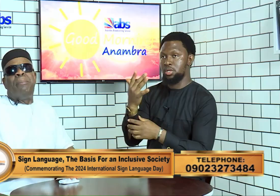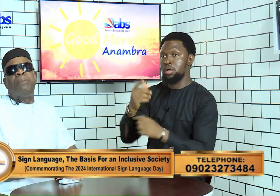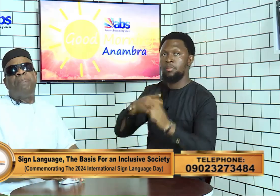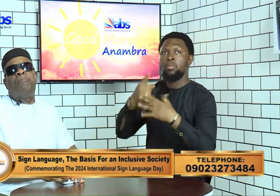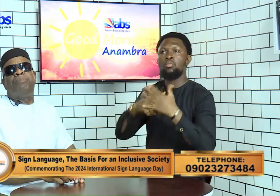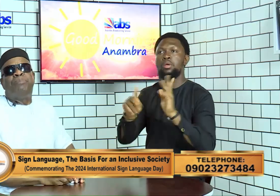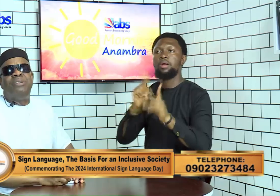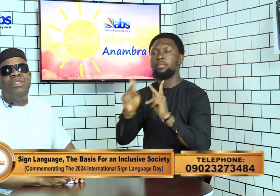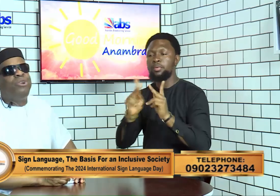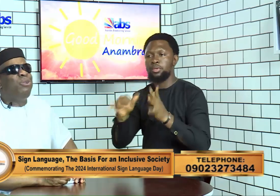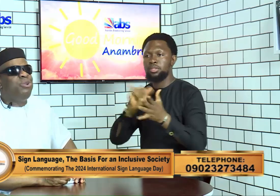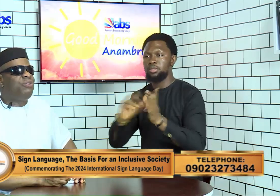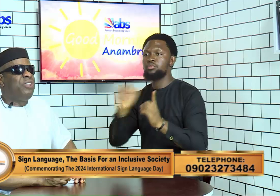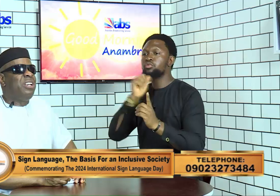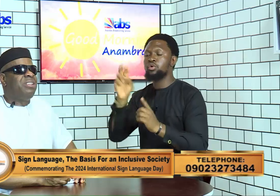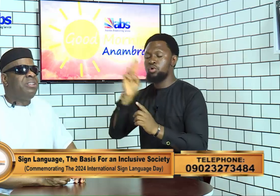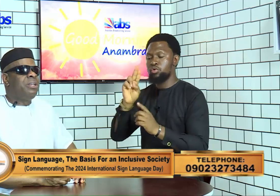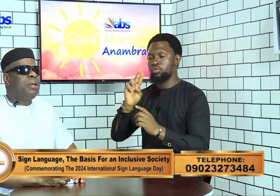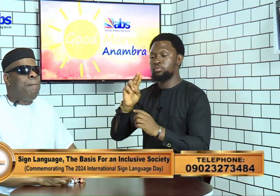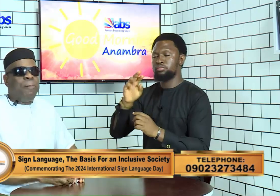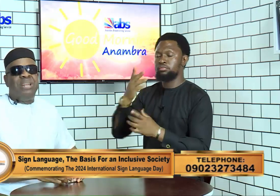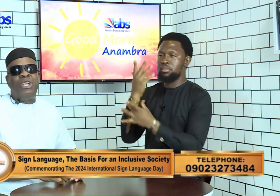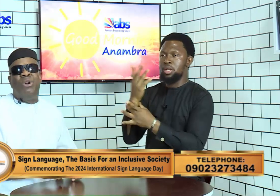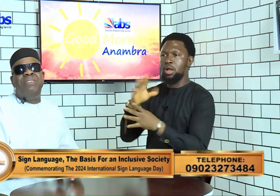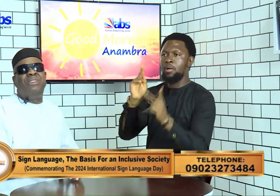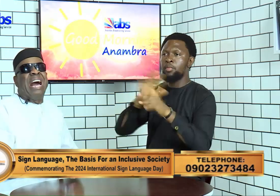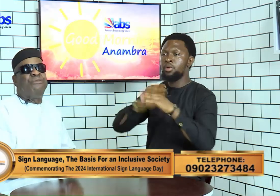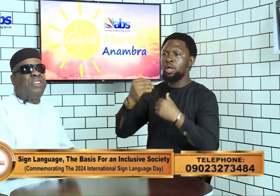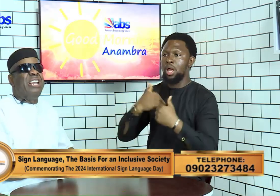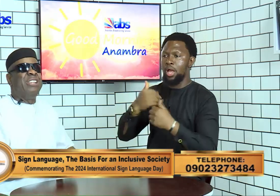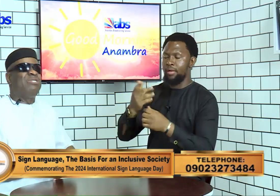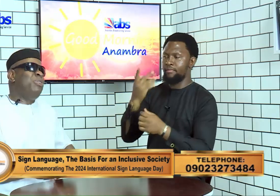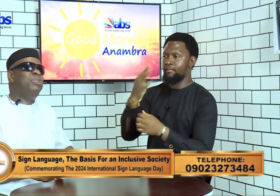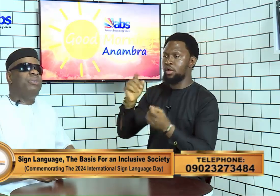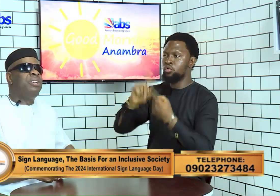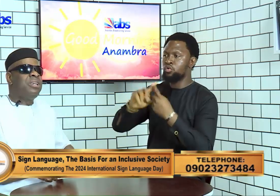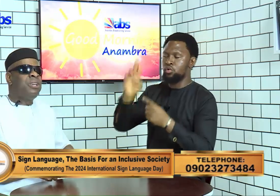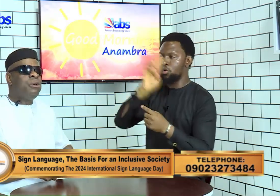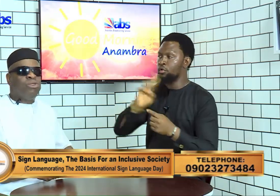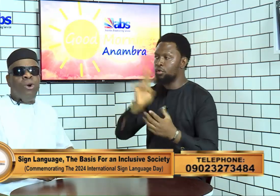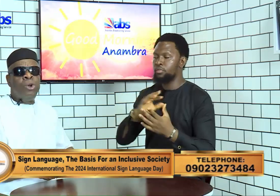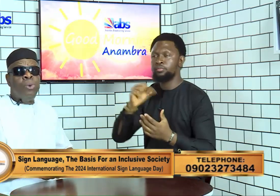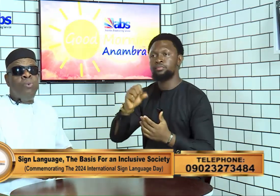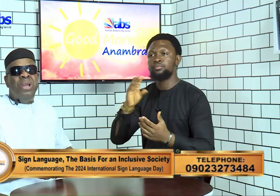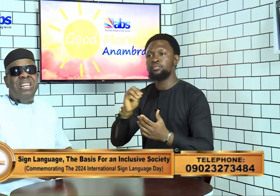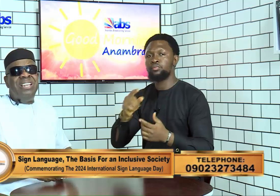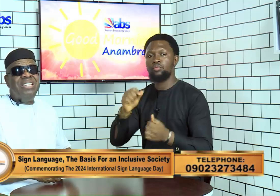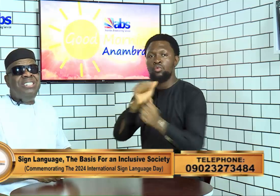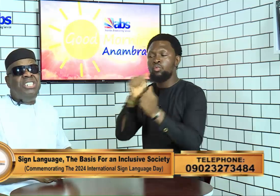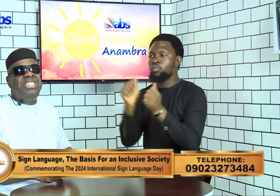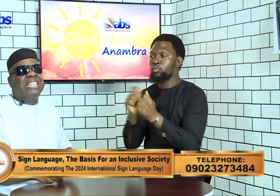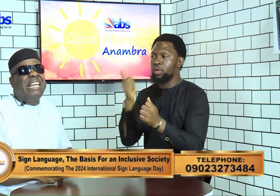what about people that don't use finger? People that don't even have fingers. So with